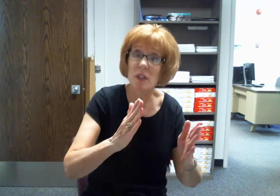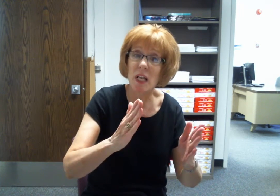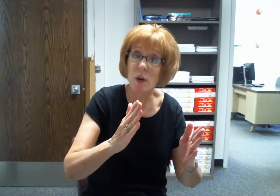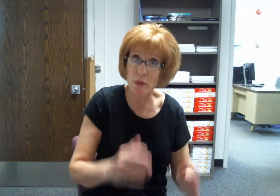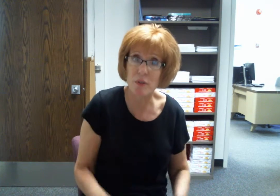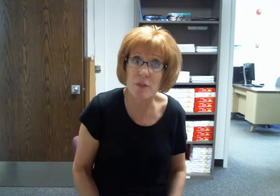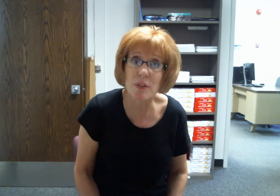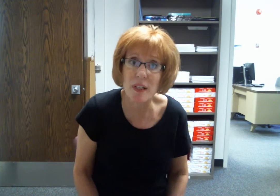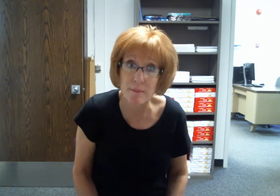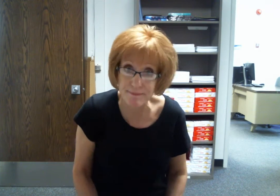allow you to do that.